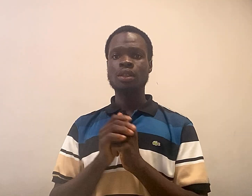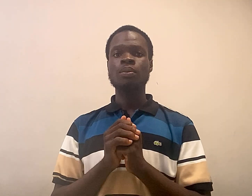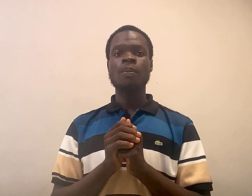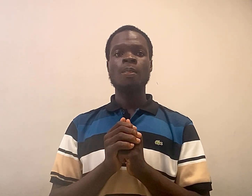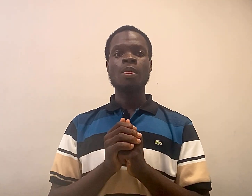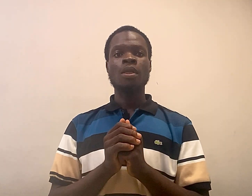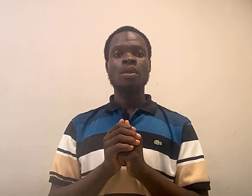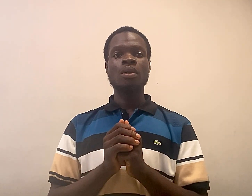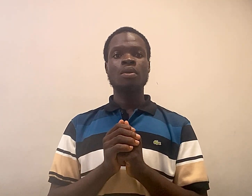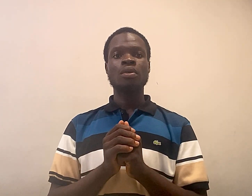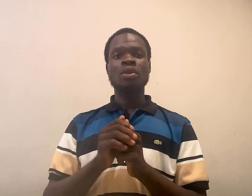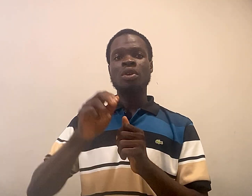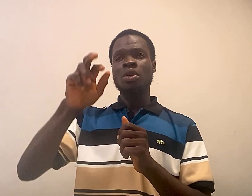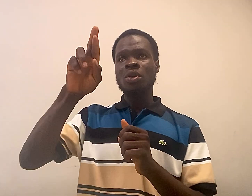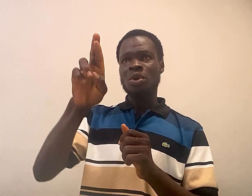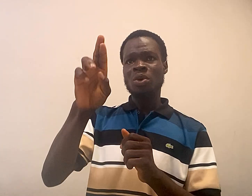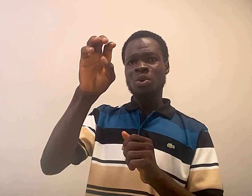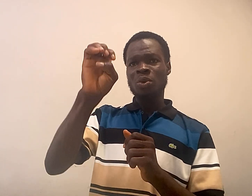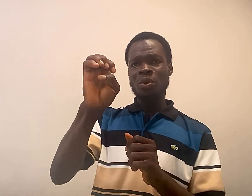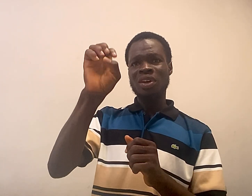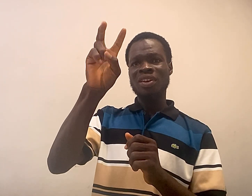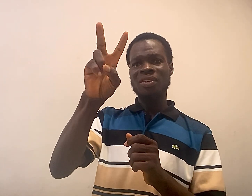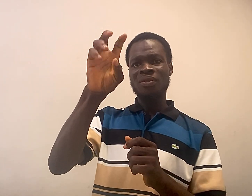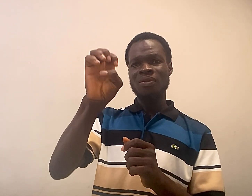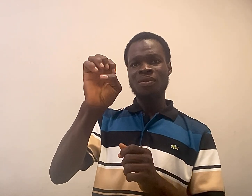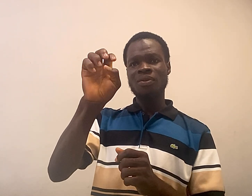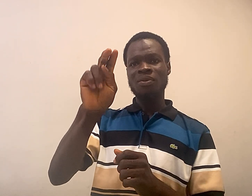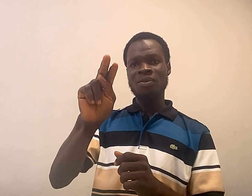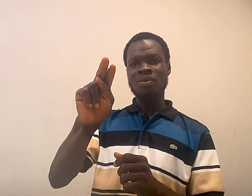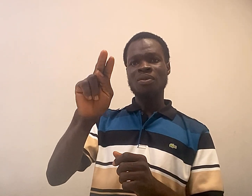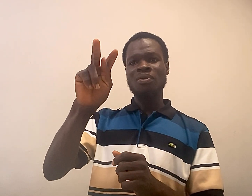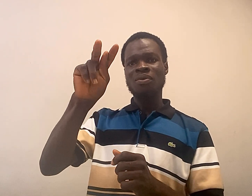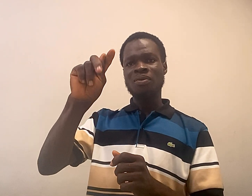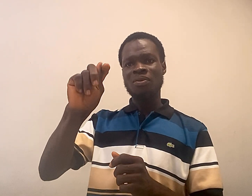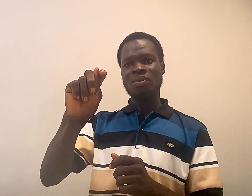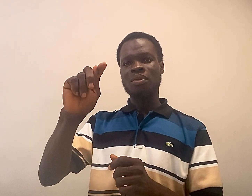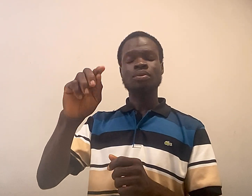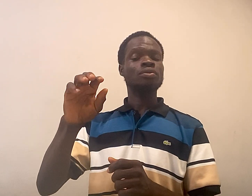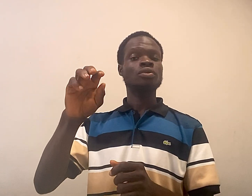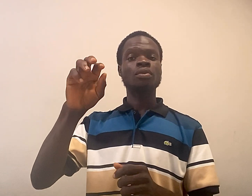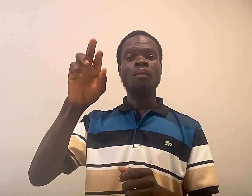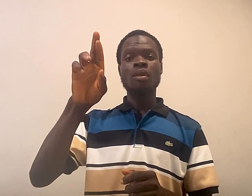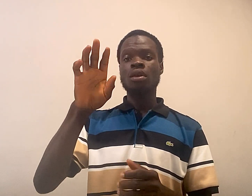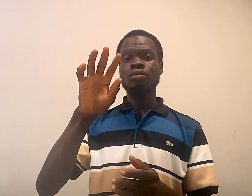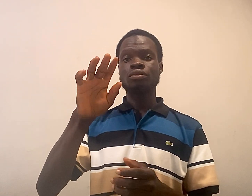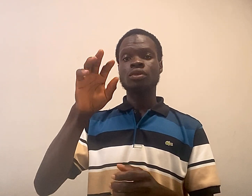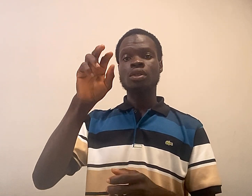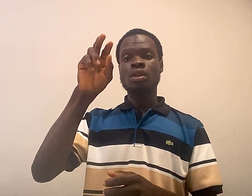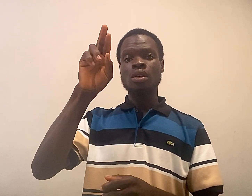Revenge is best served cold, they say, and I serve it colder than